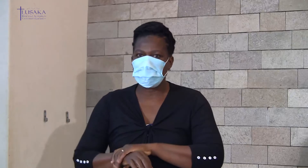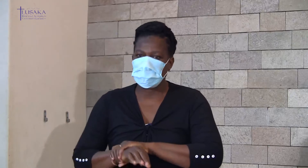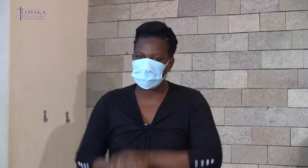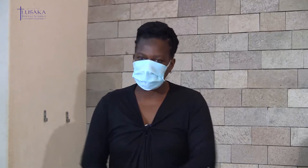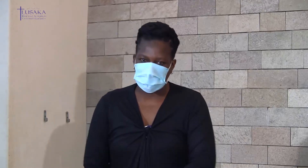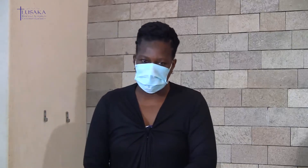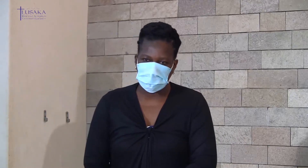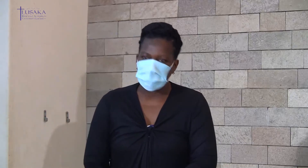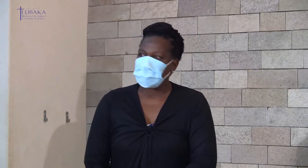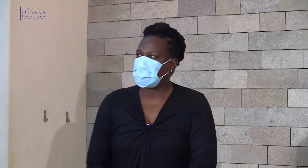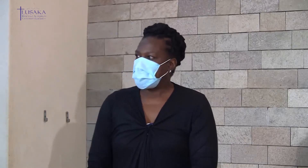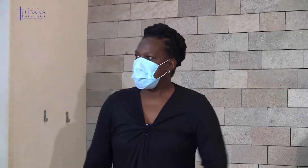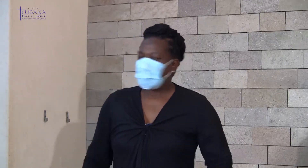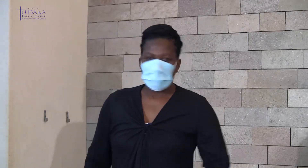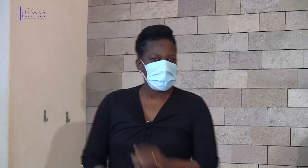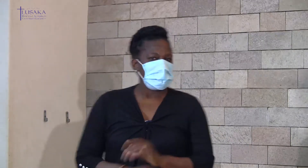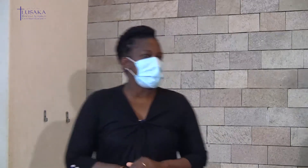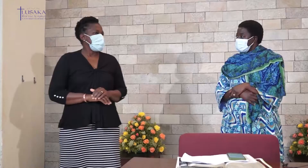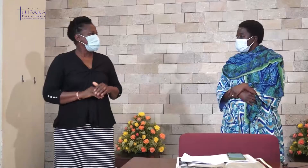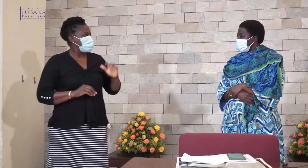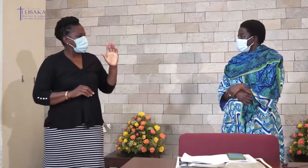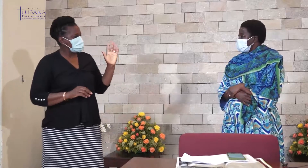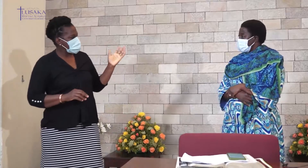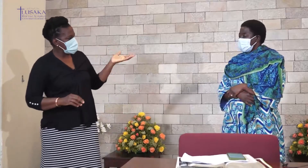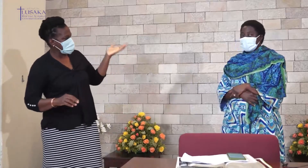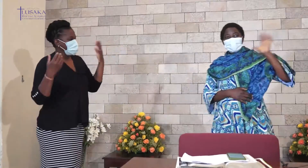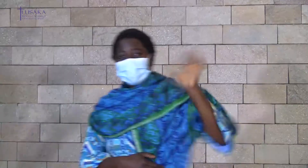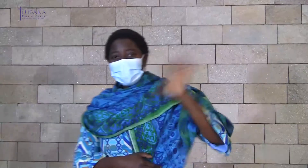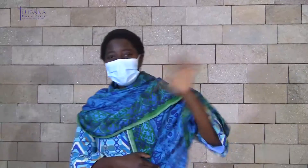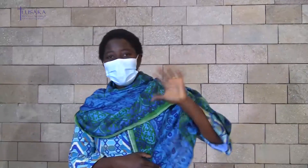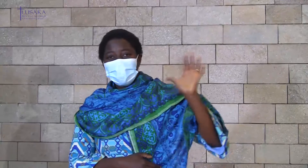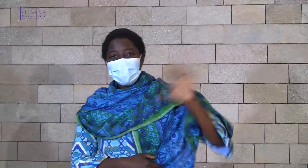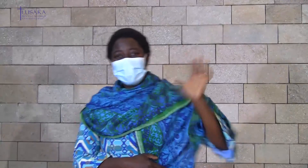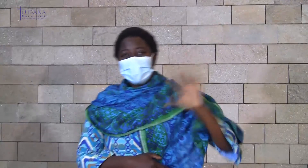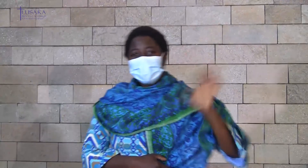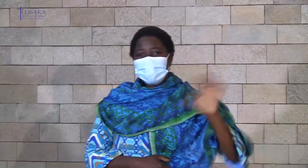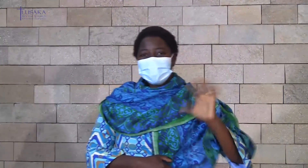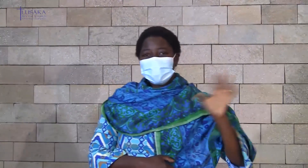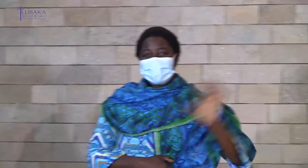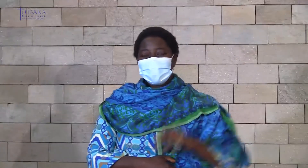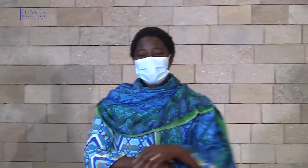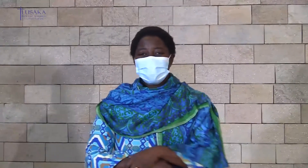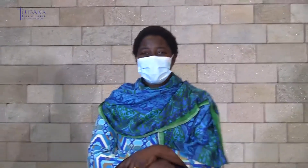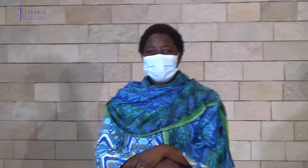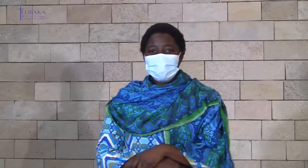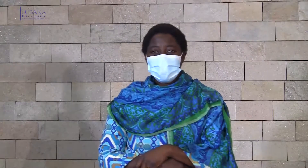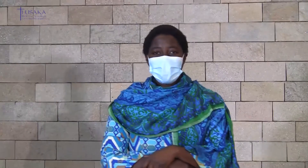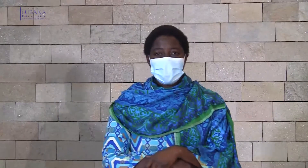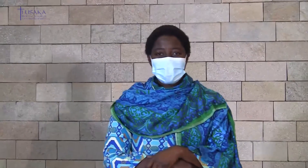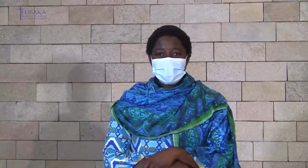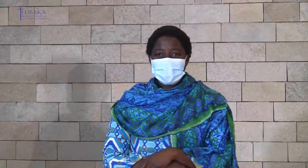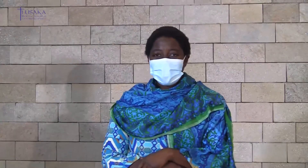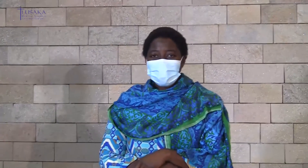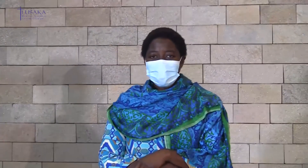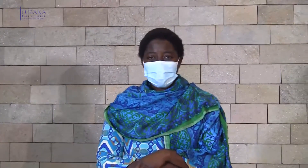for today. For now, I have Auntie Annie. Hi, how are you, boys and girls? It's nice to be